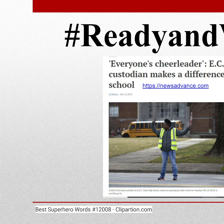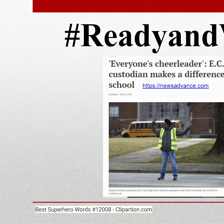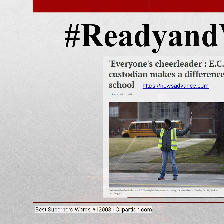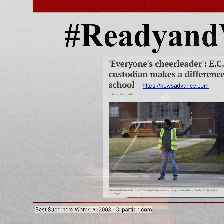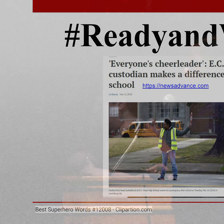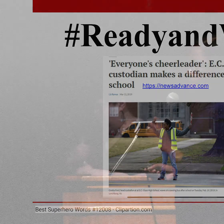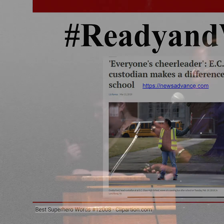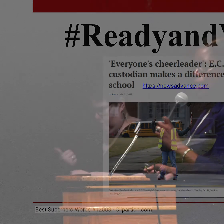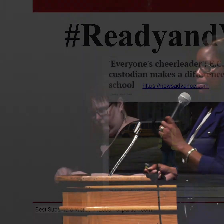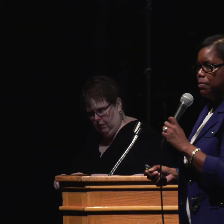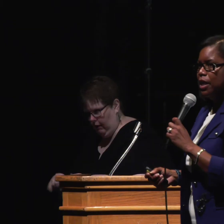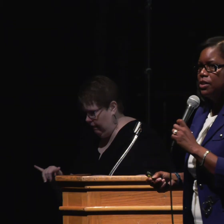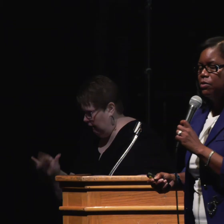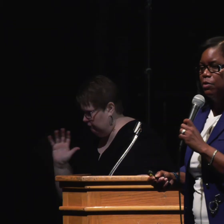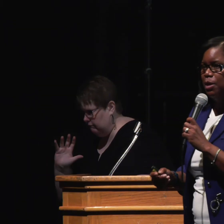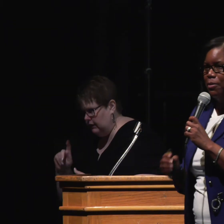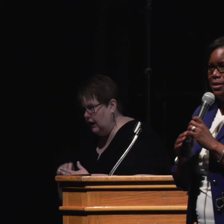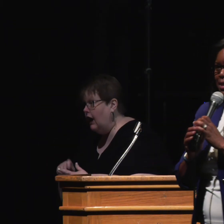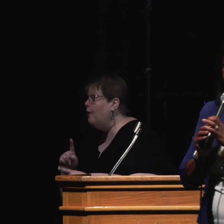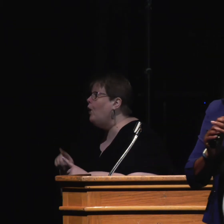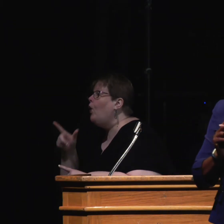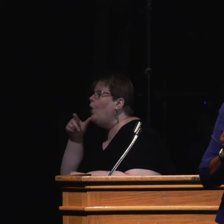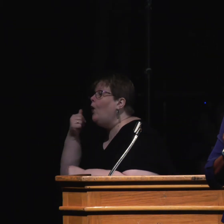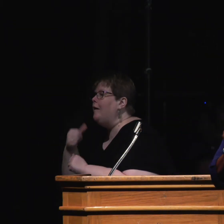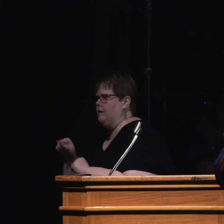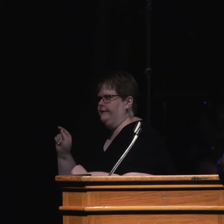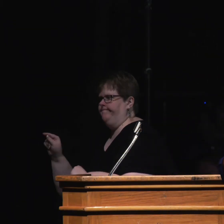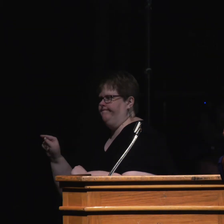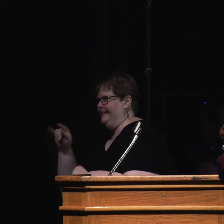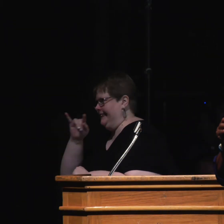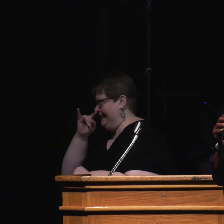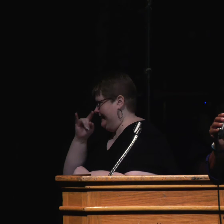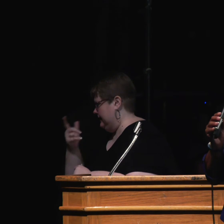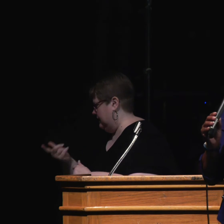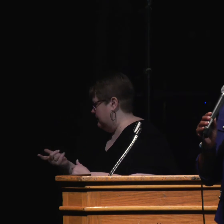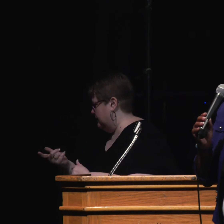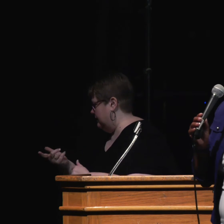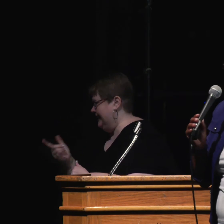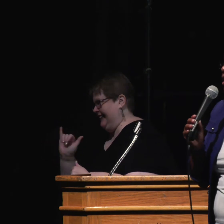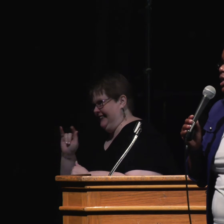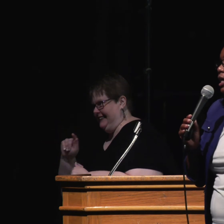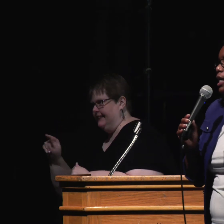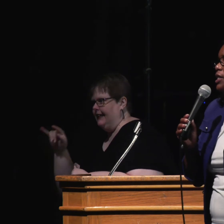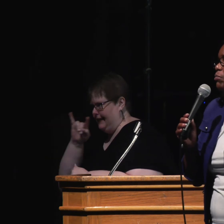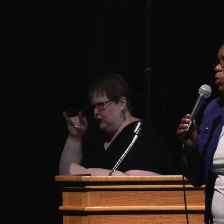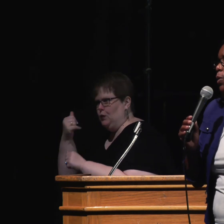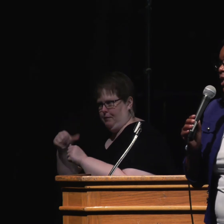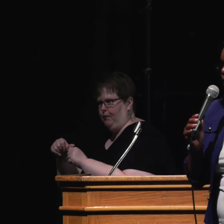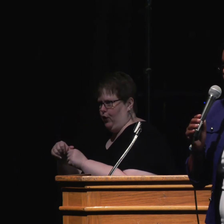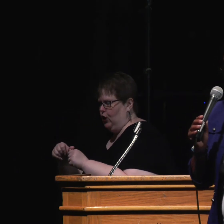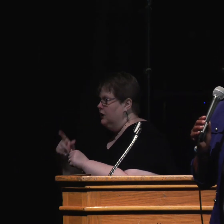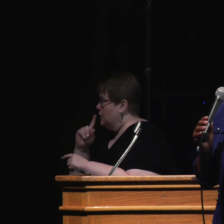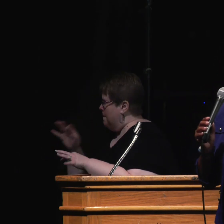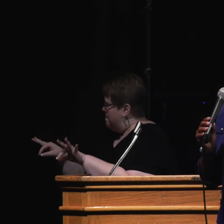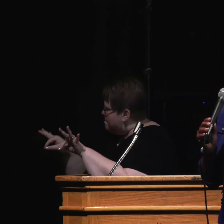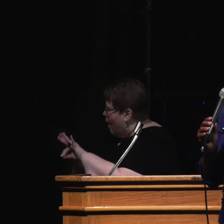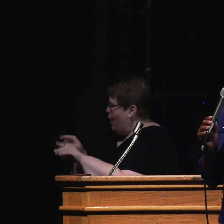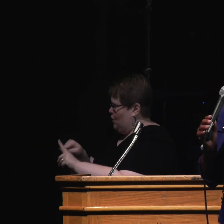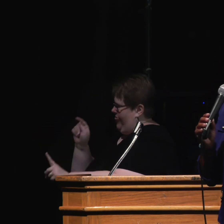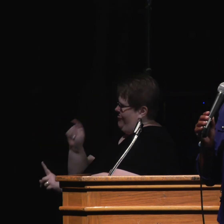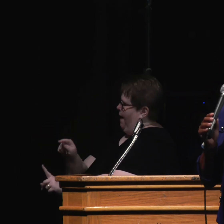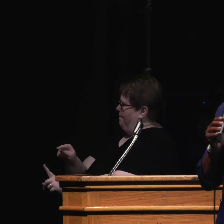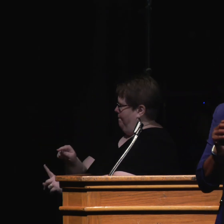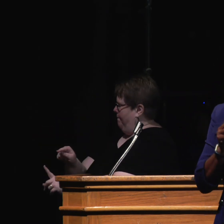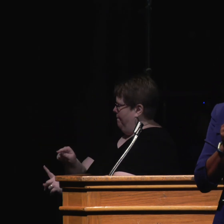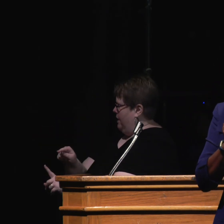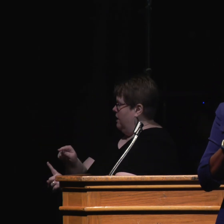us don't even remember those times, but guess who remembers? The kids do. The kids do. It's important to them.